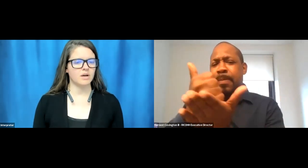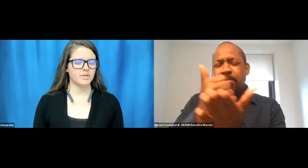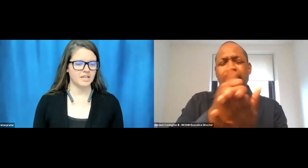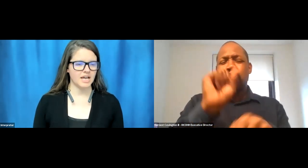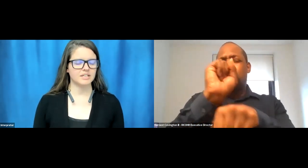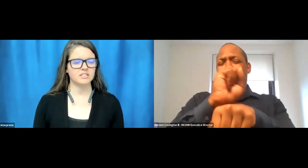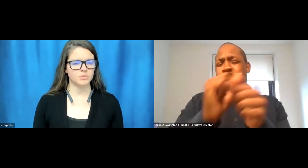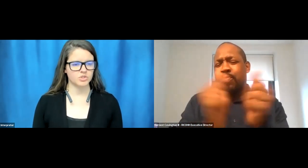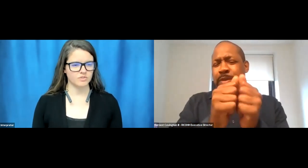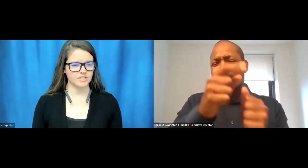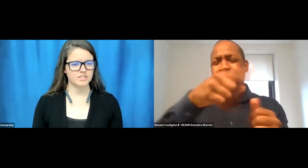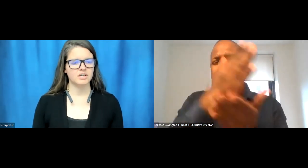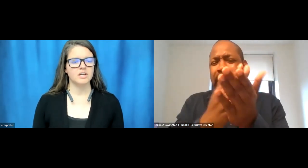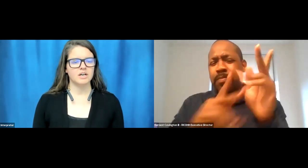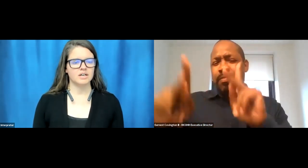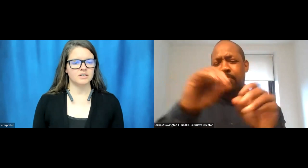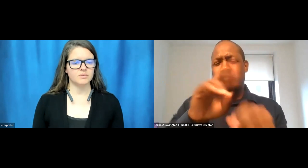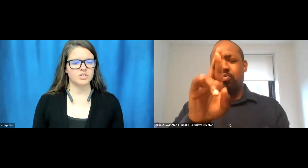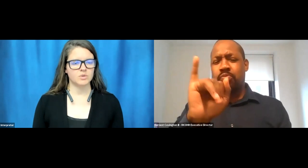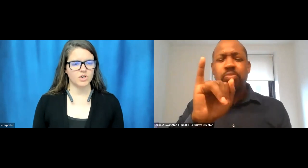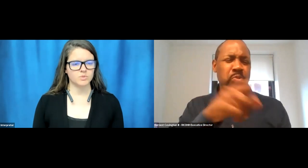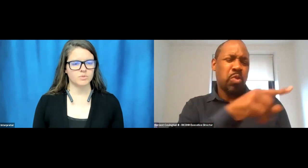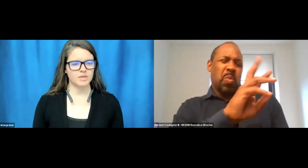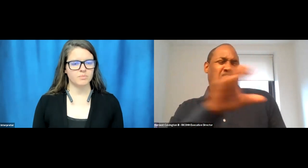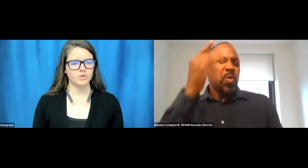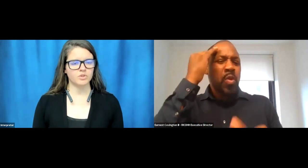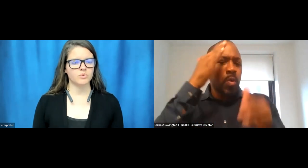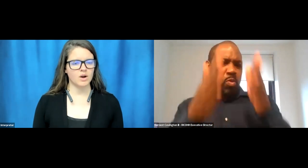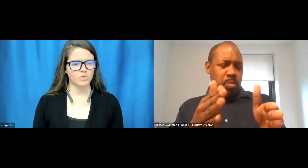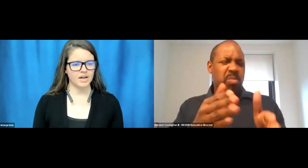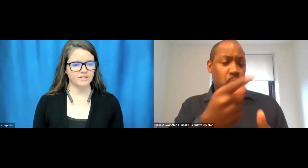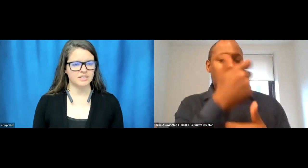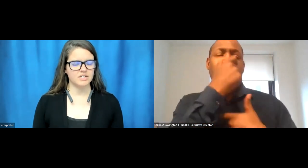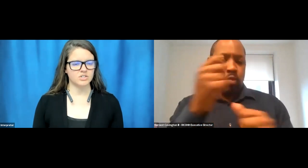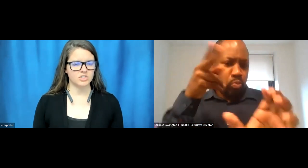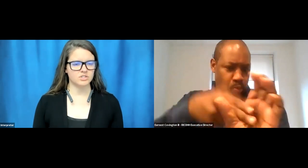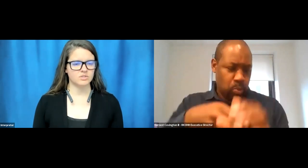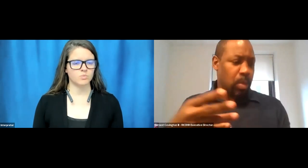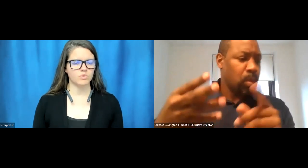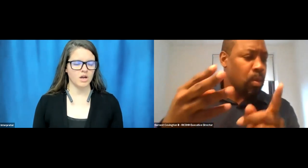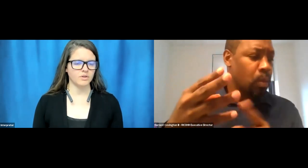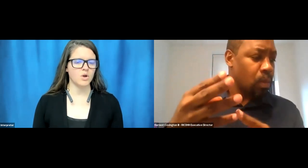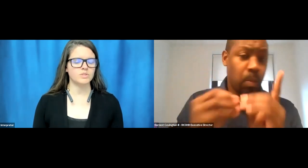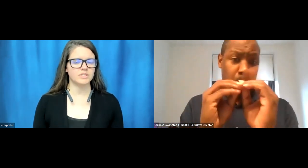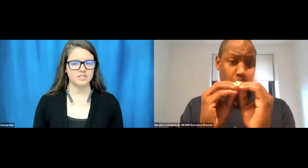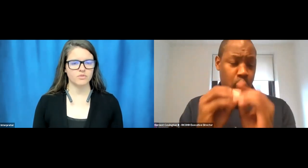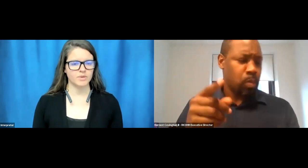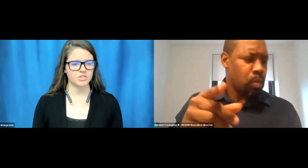company as a customer service. She works with people throughout Rhode Island and she's knows this information